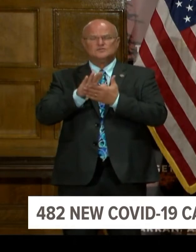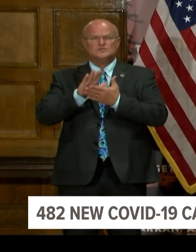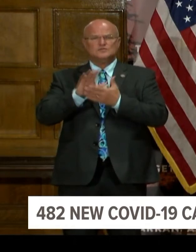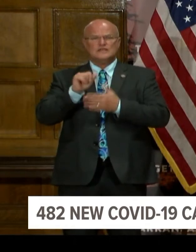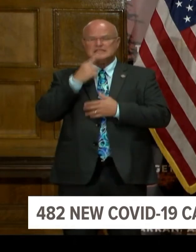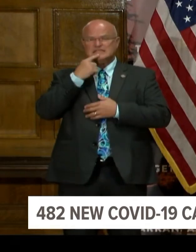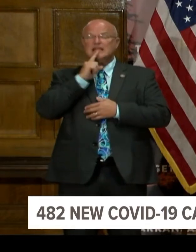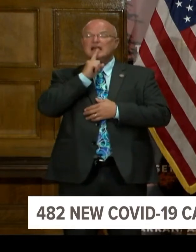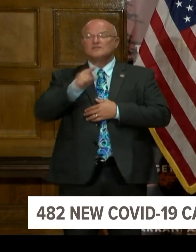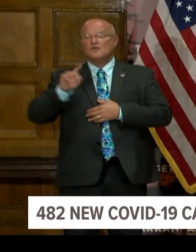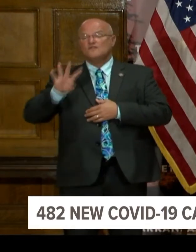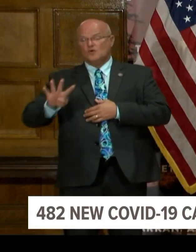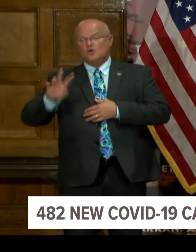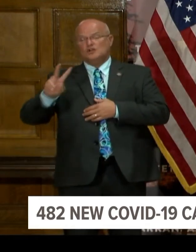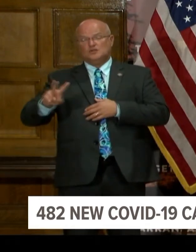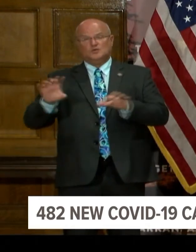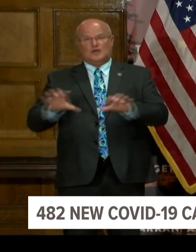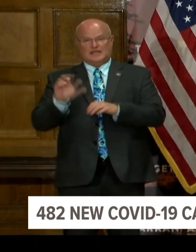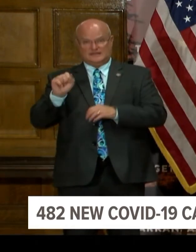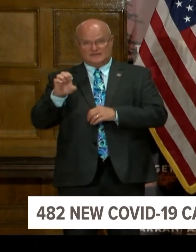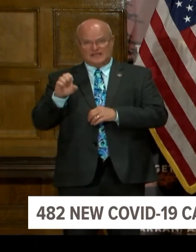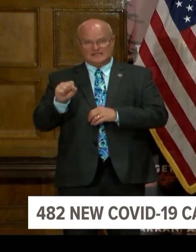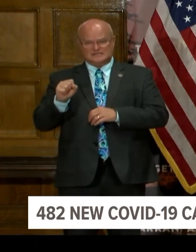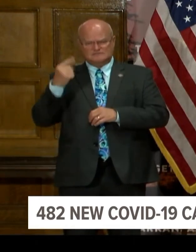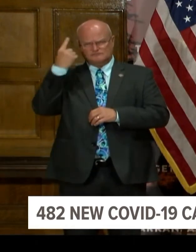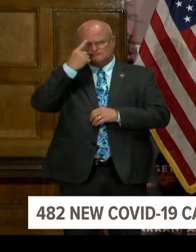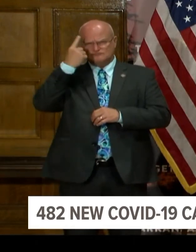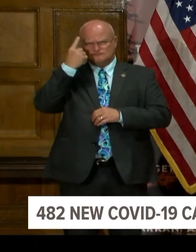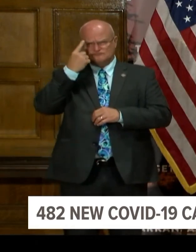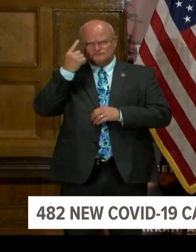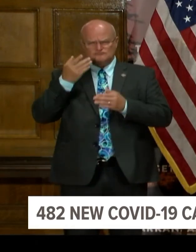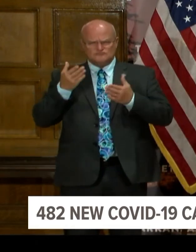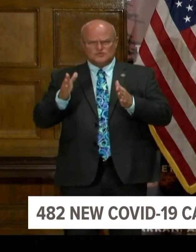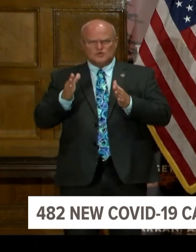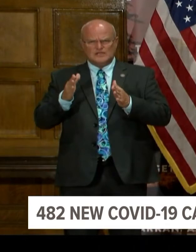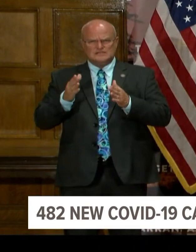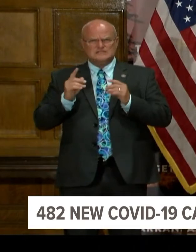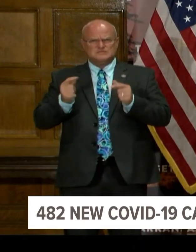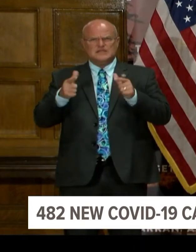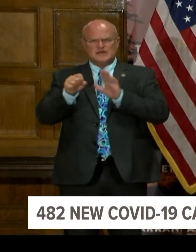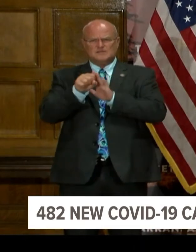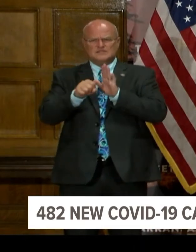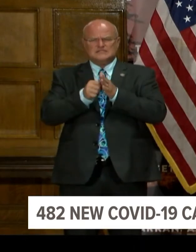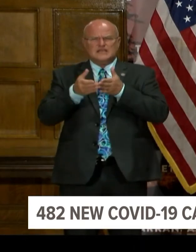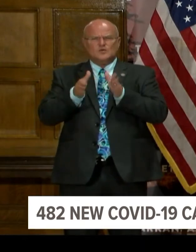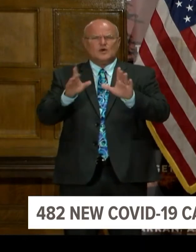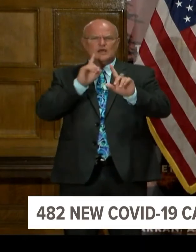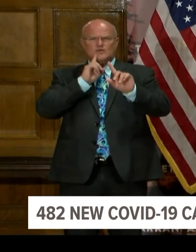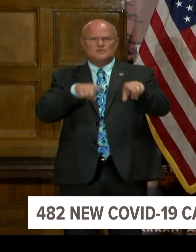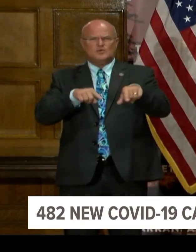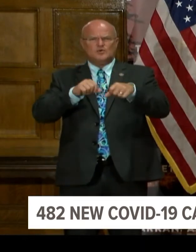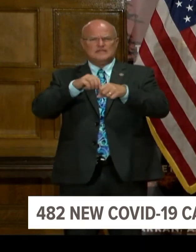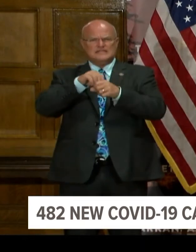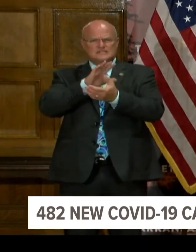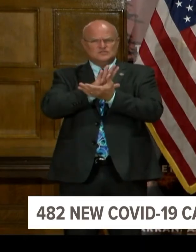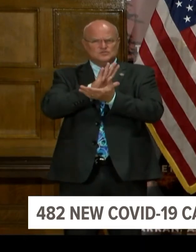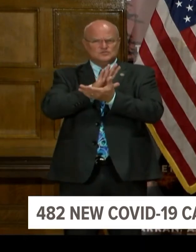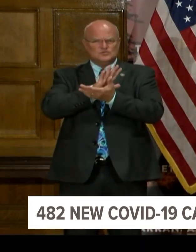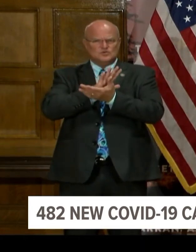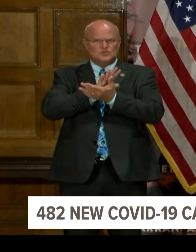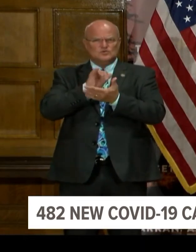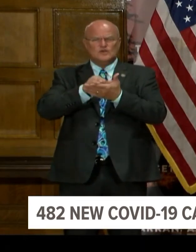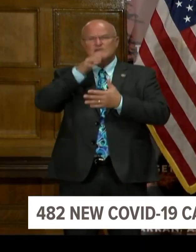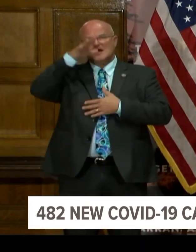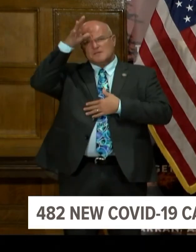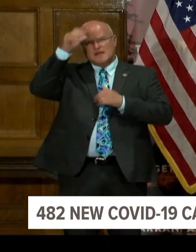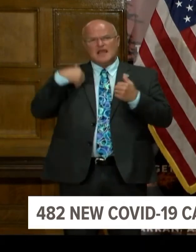actually 42 active cases. I'm wondering if there's any way to speed up the statewide reporting of COVID in schools so that